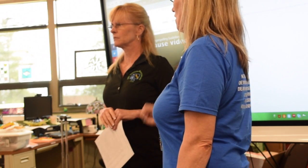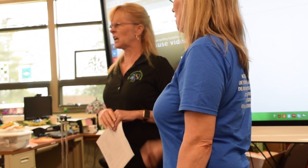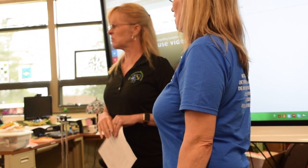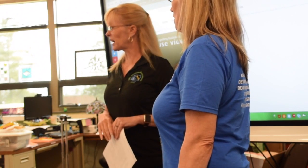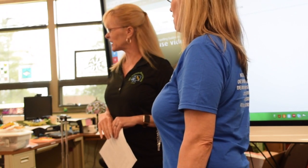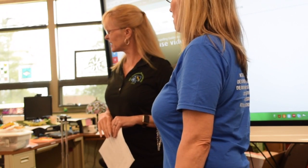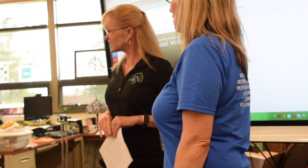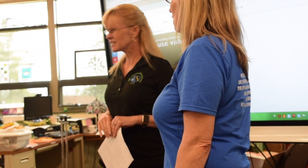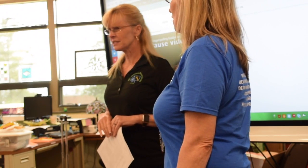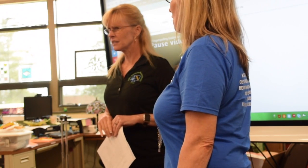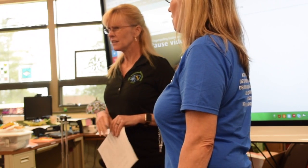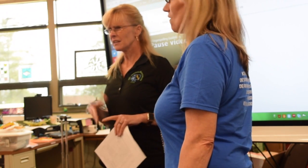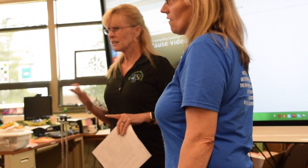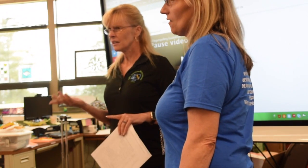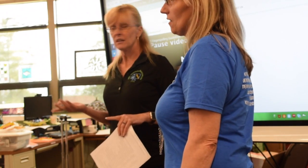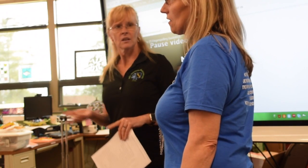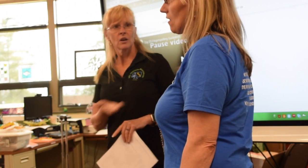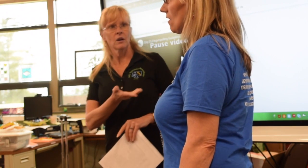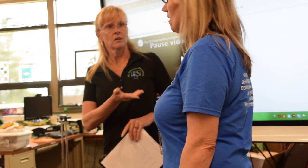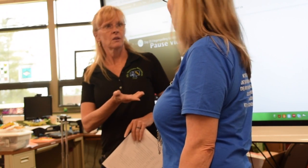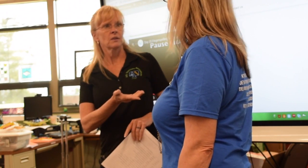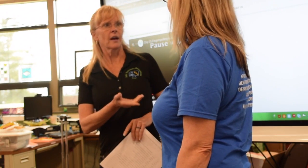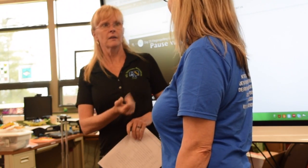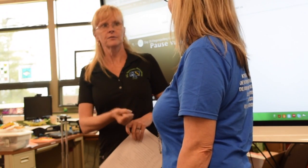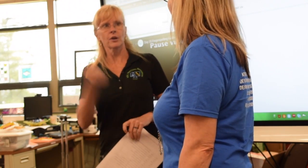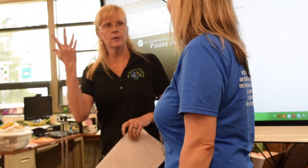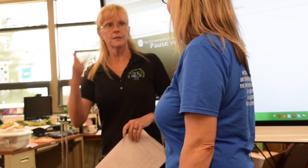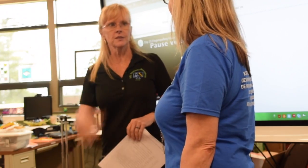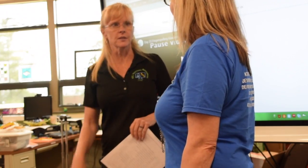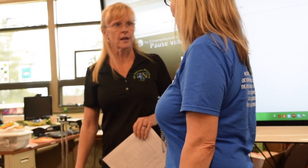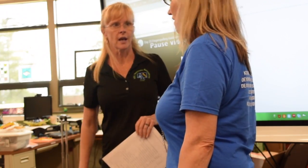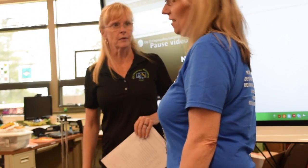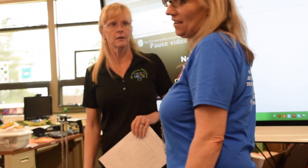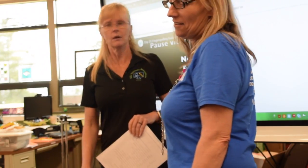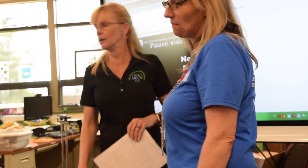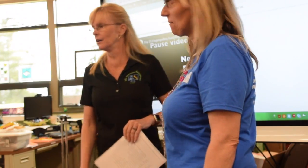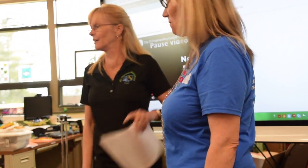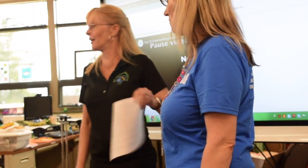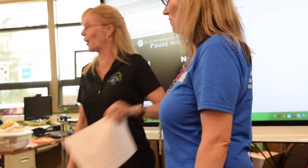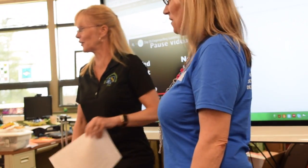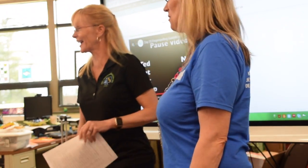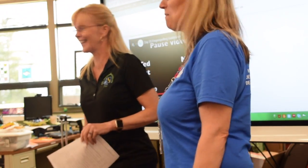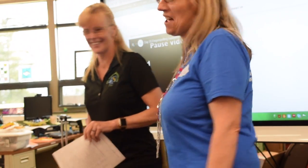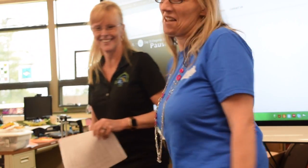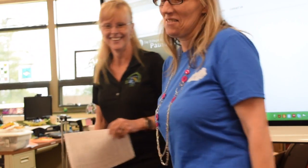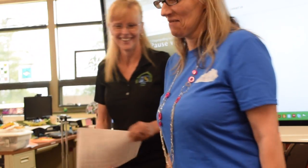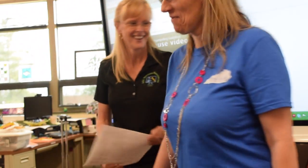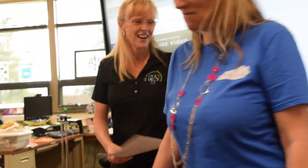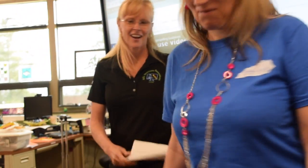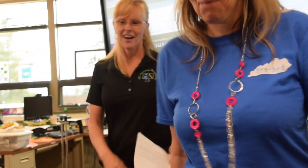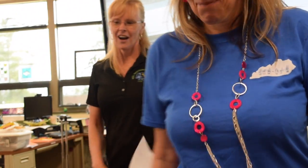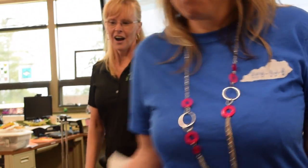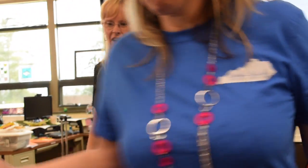Oh my goodness. Yeah, totally ditched that habit. Okay. All right,